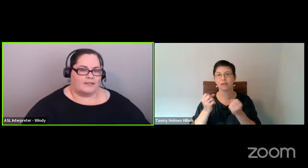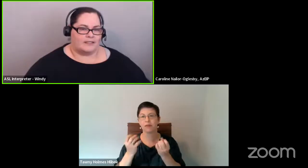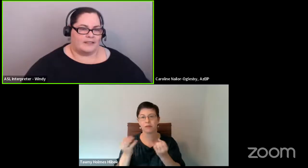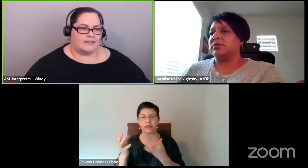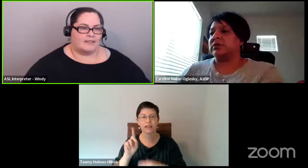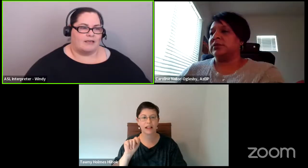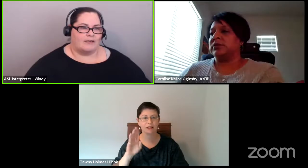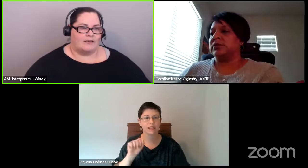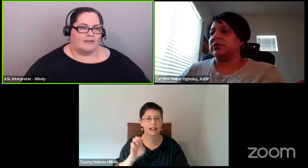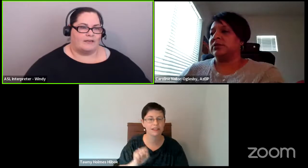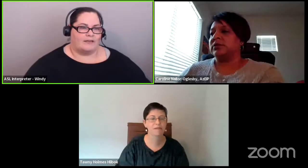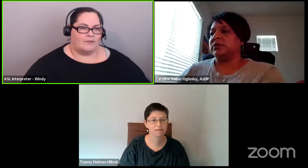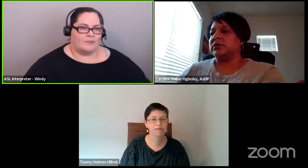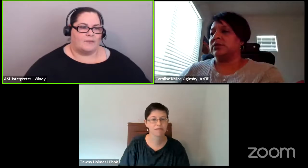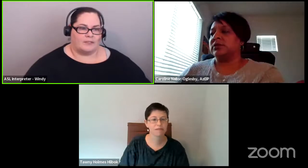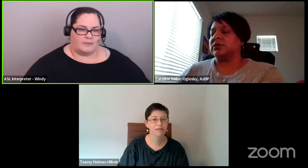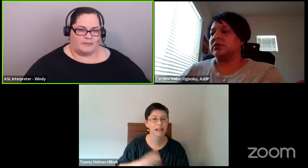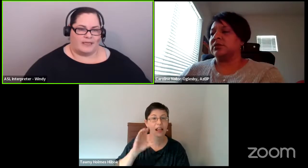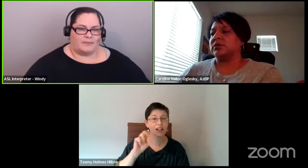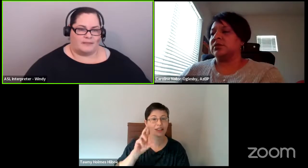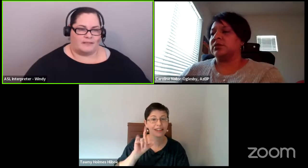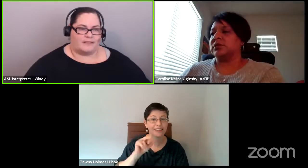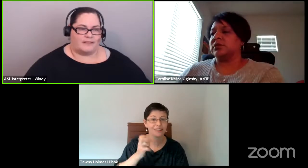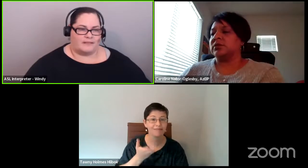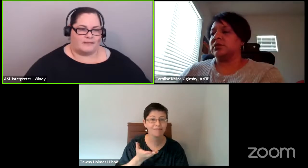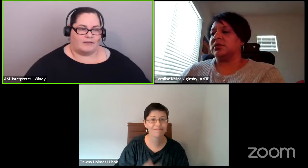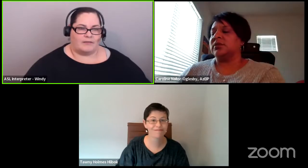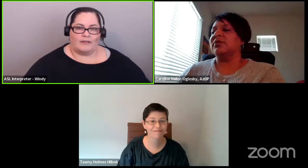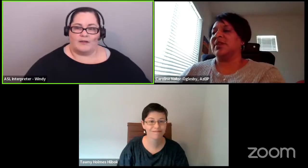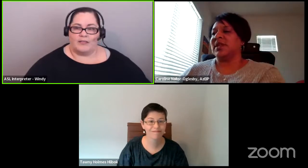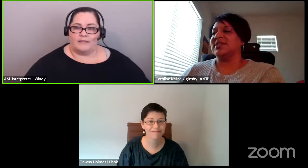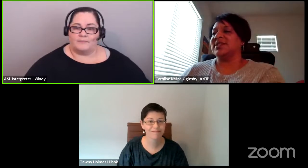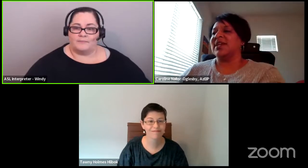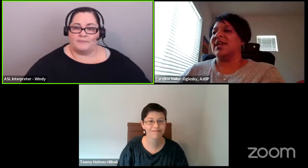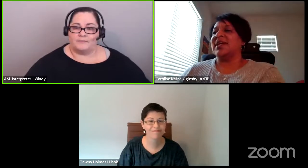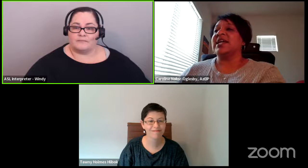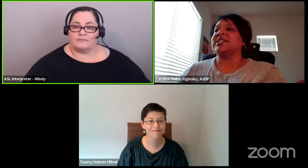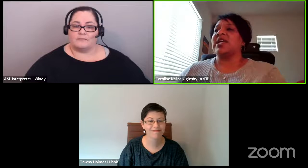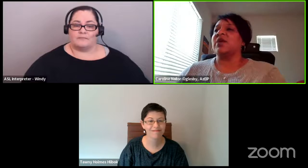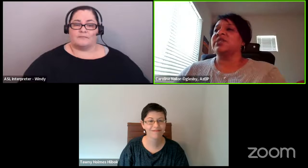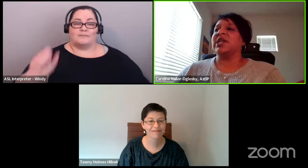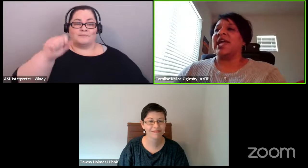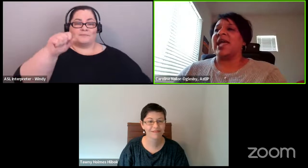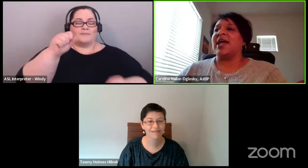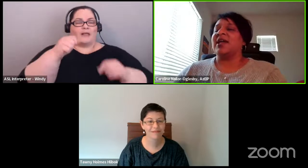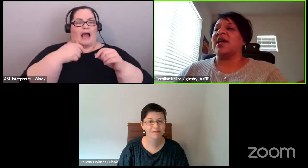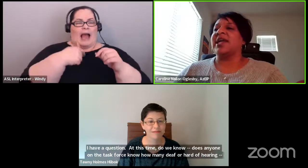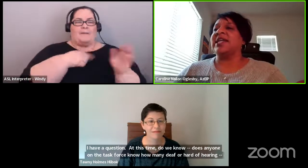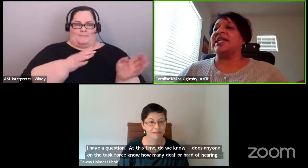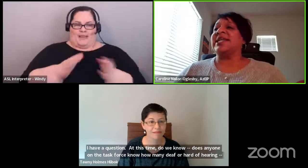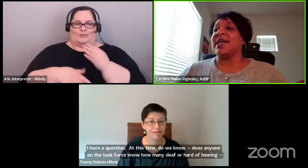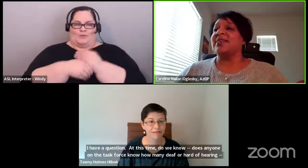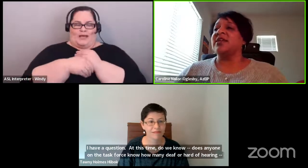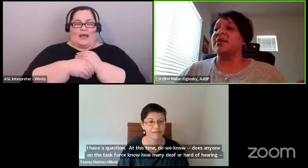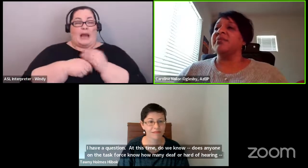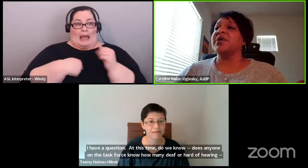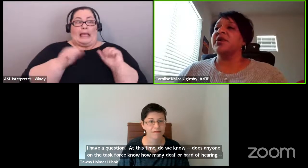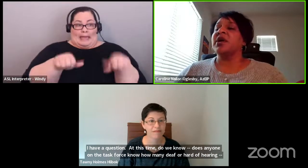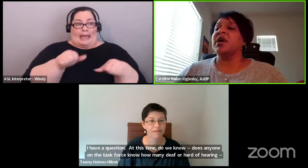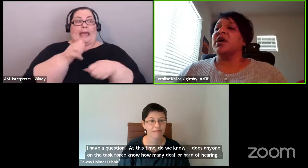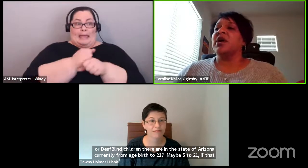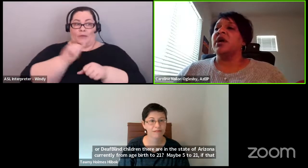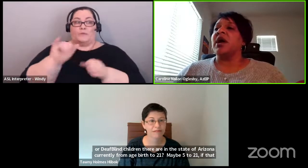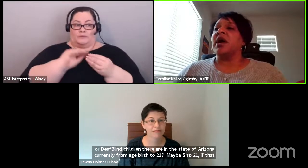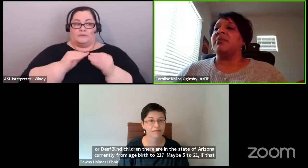Okay, Kendra says there would be multiple databases. Caroline? Yes, I was going to add, I can get the